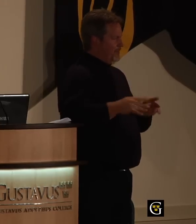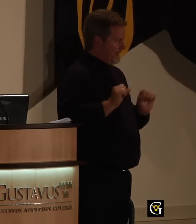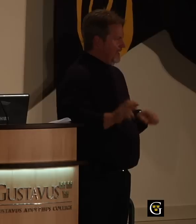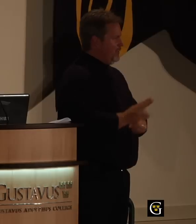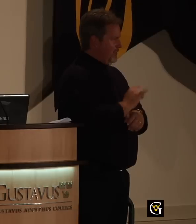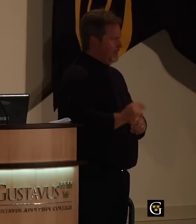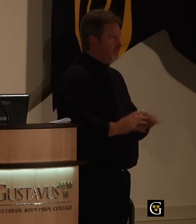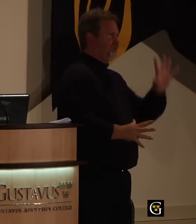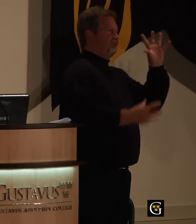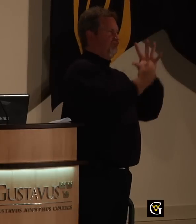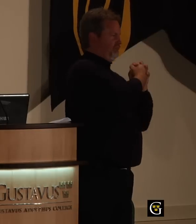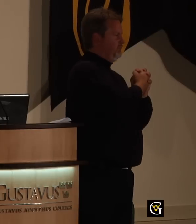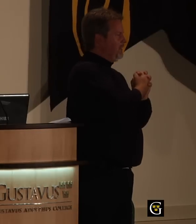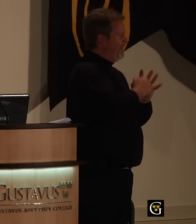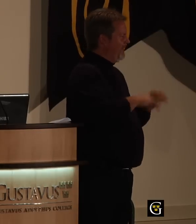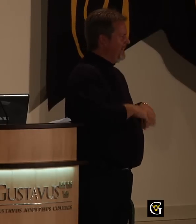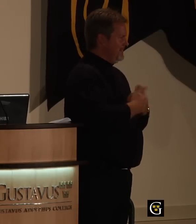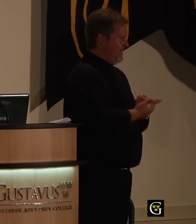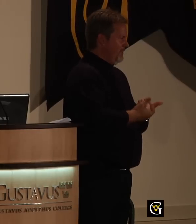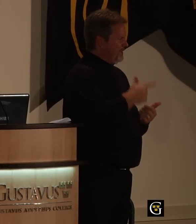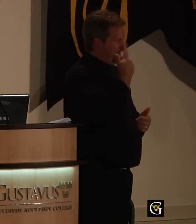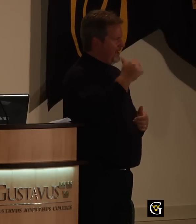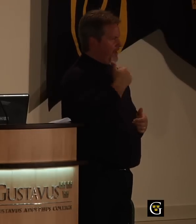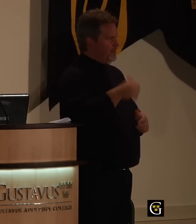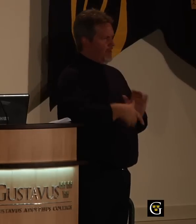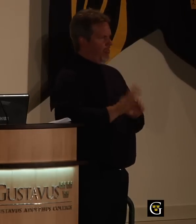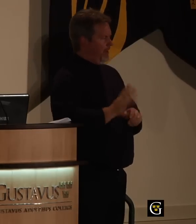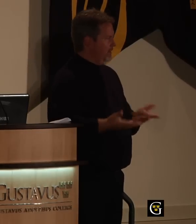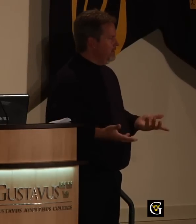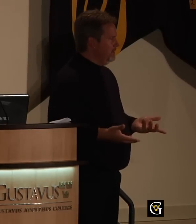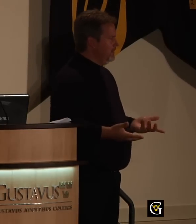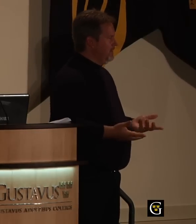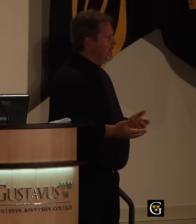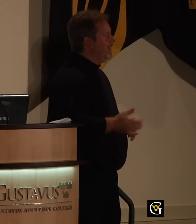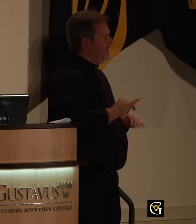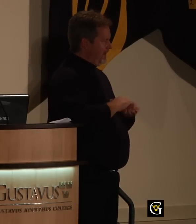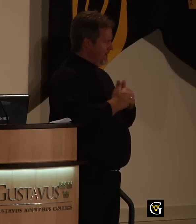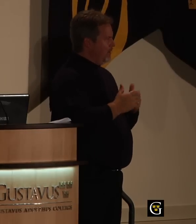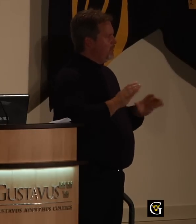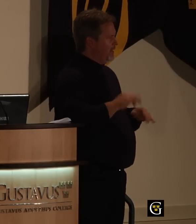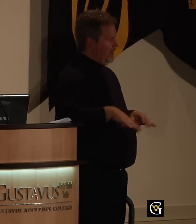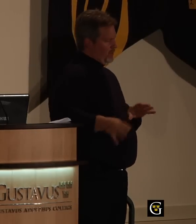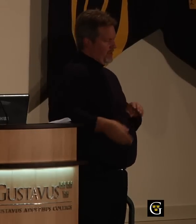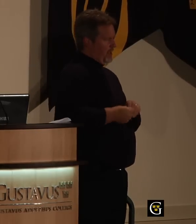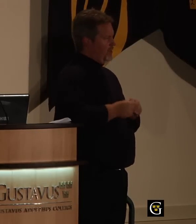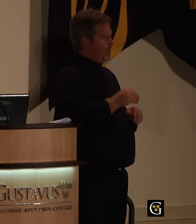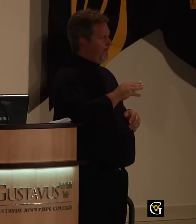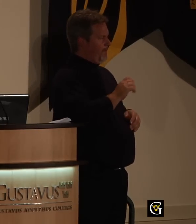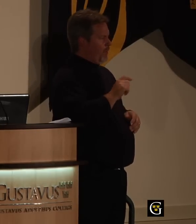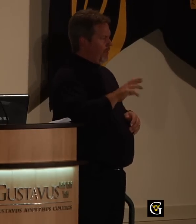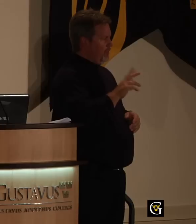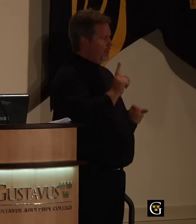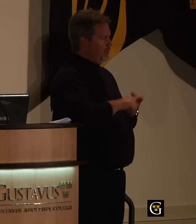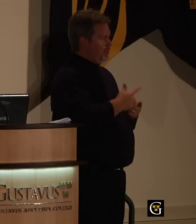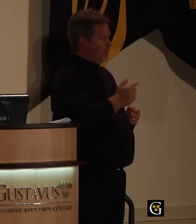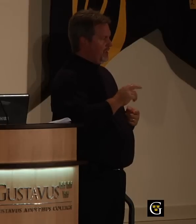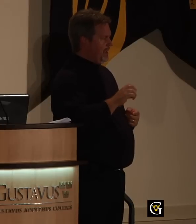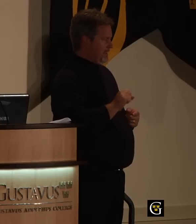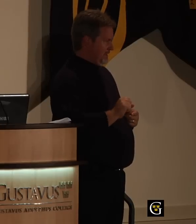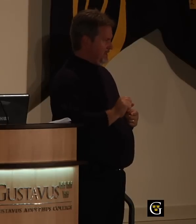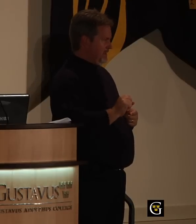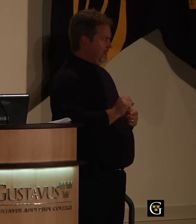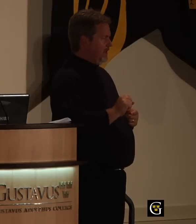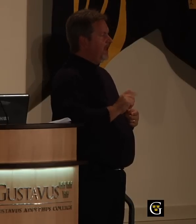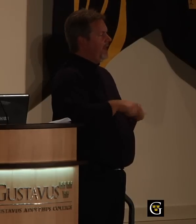glove. That's kind of the basic idea. So you can attach promoters to genes so that only cells of one